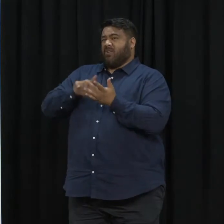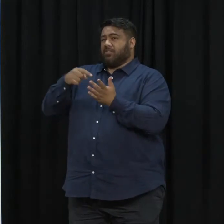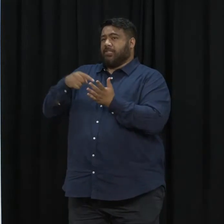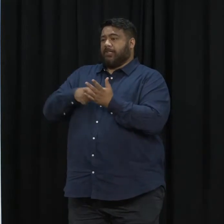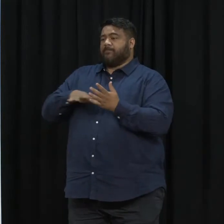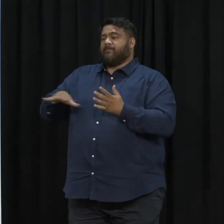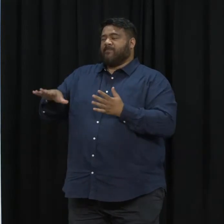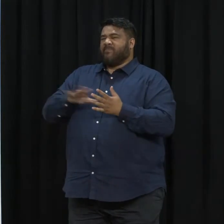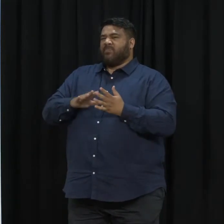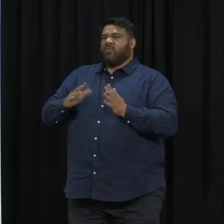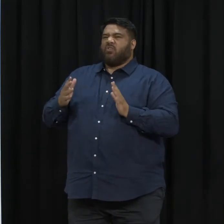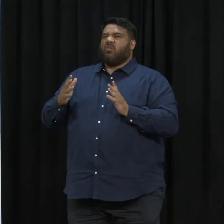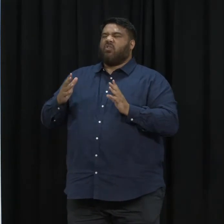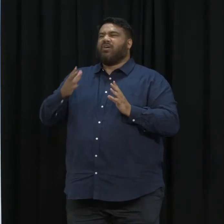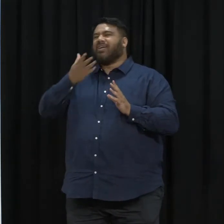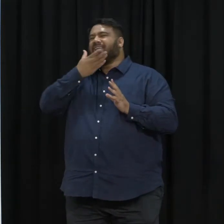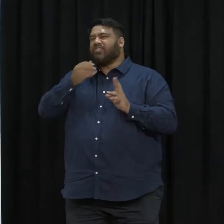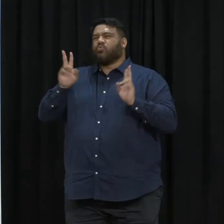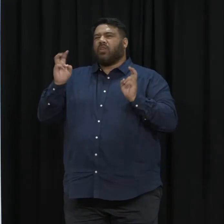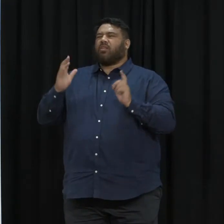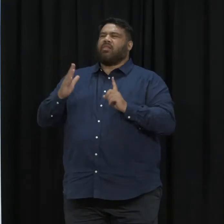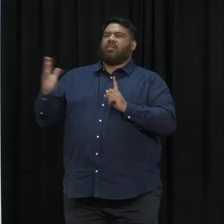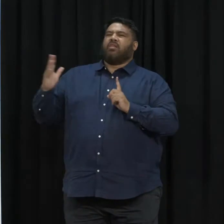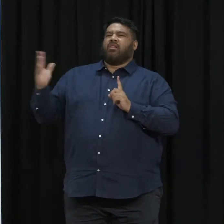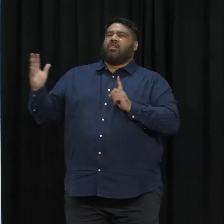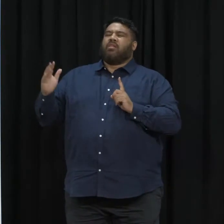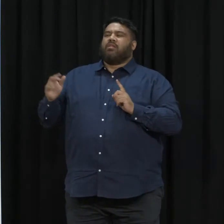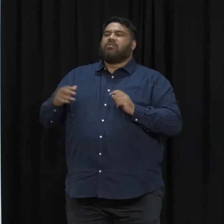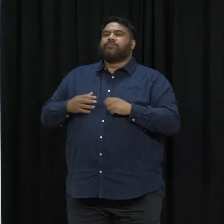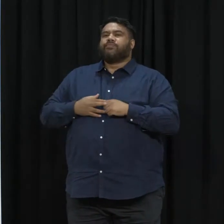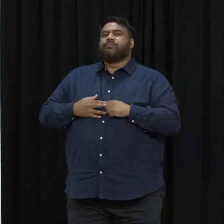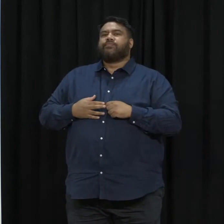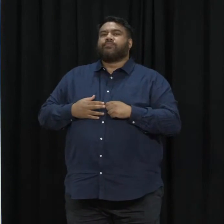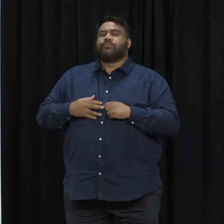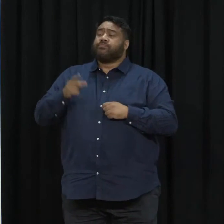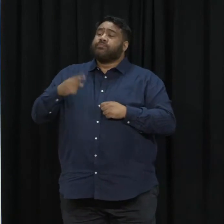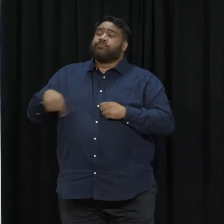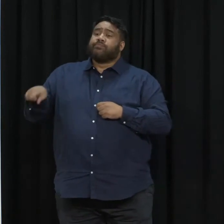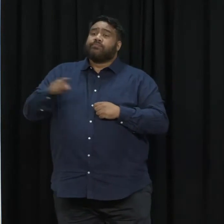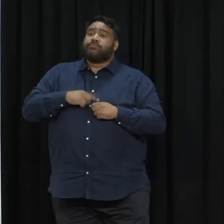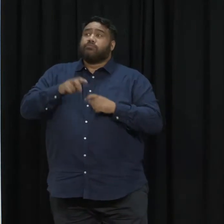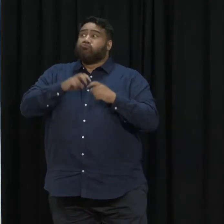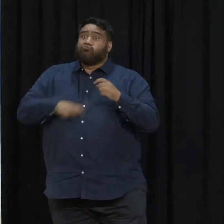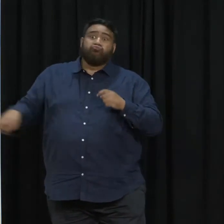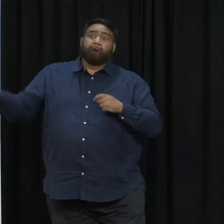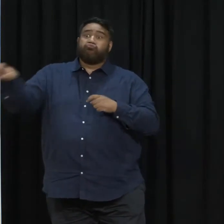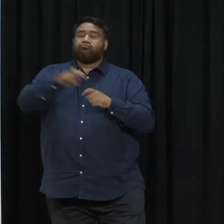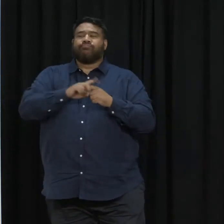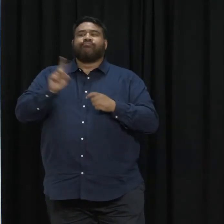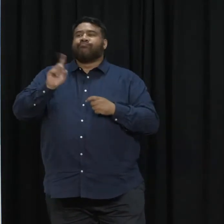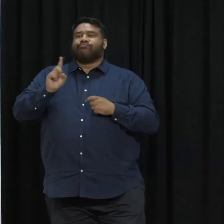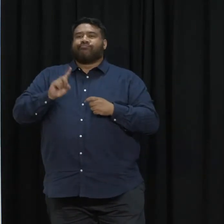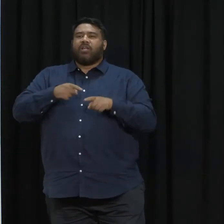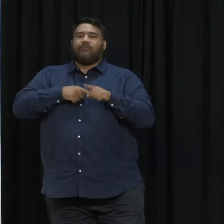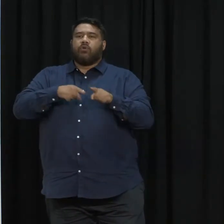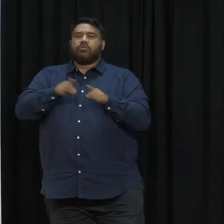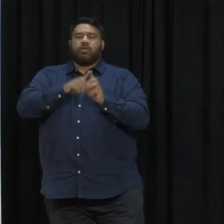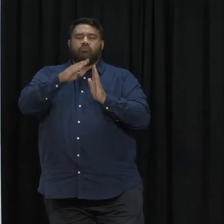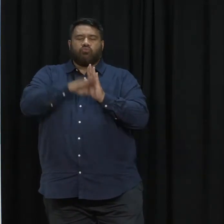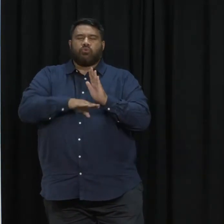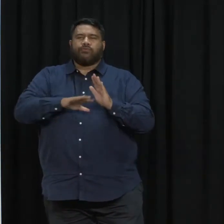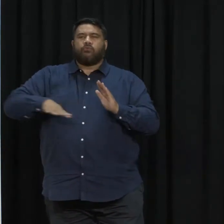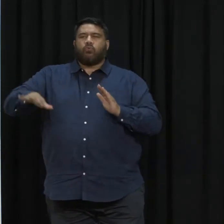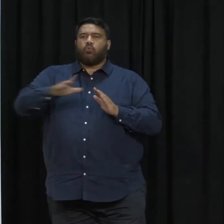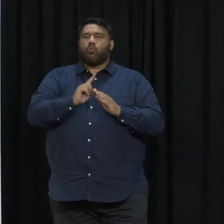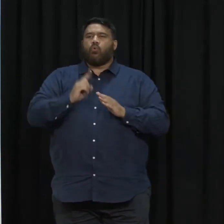are deemed as casual contacts, and they, of course, are under the same restrictions on movement as the rest of Auckland under Alert Level 3 and